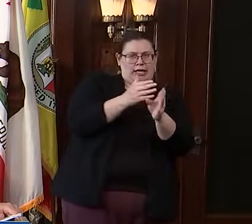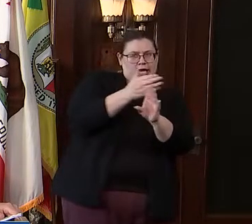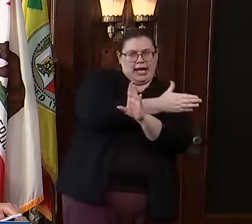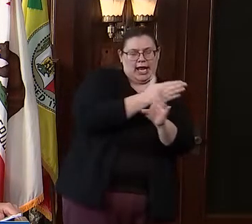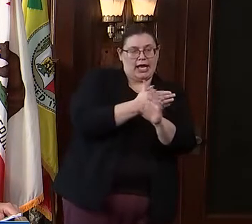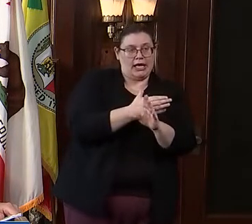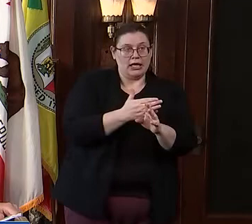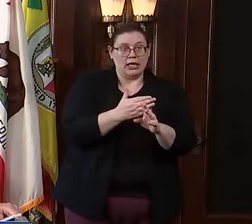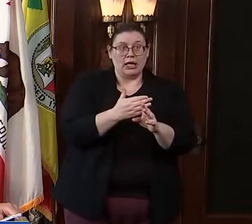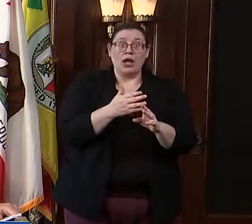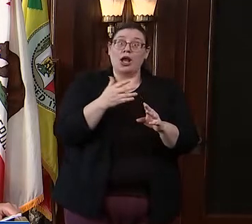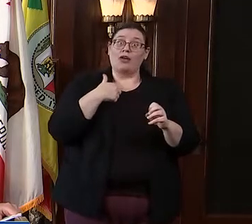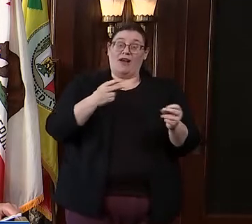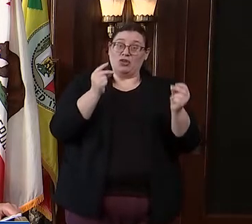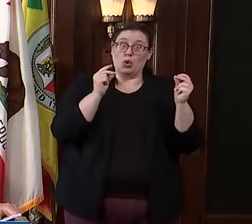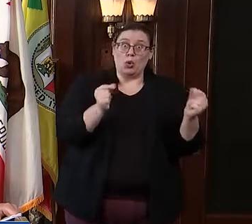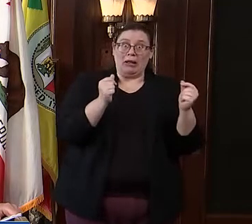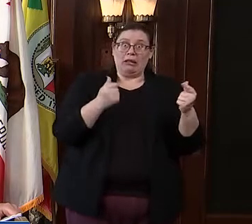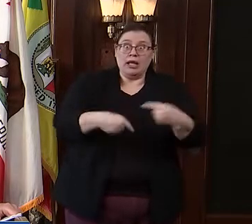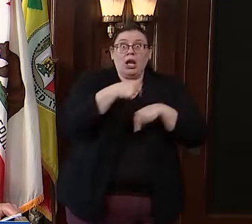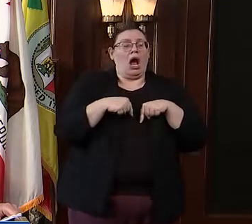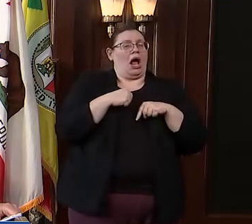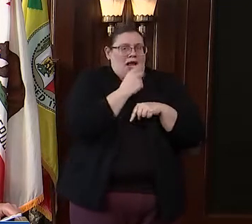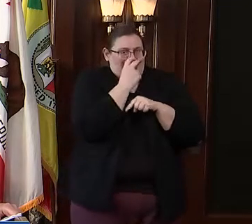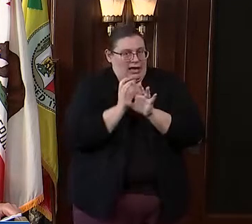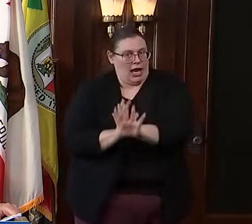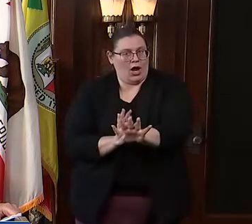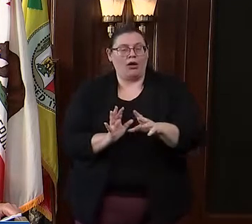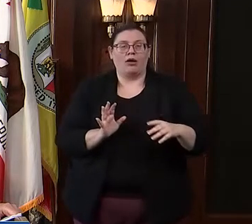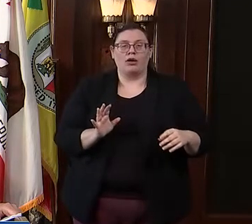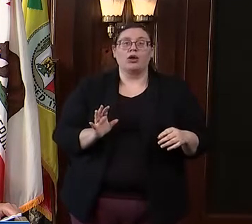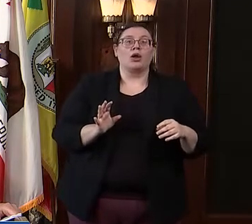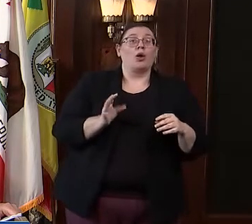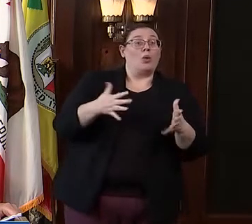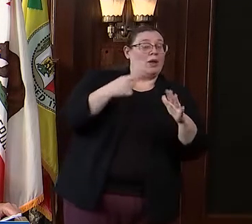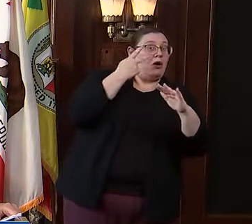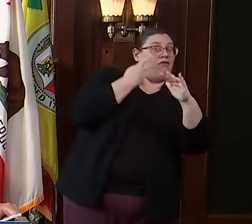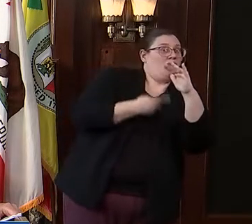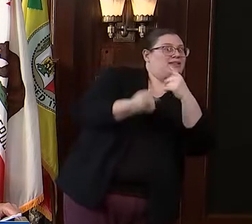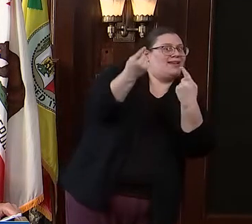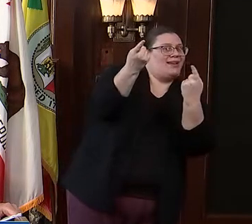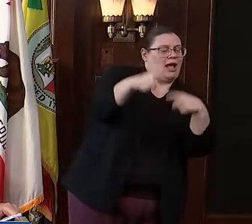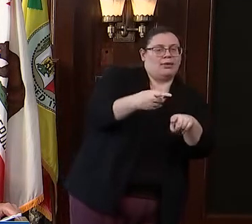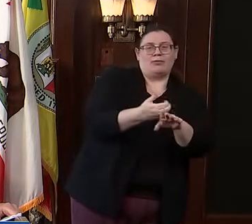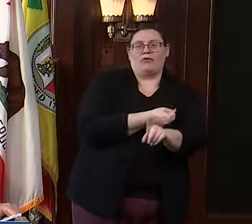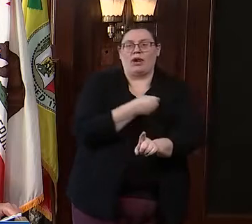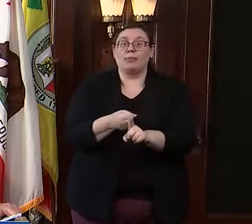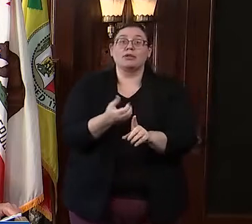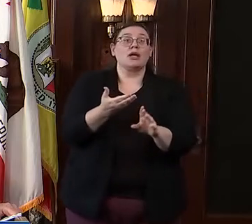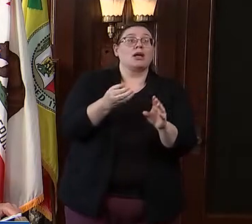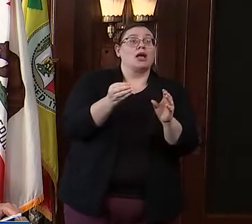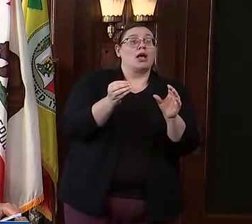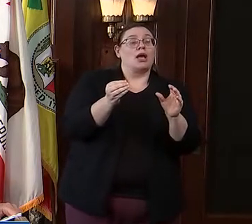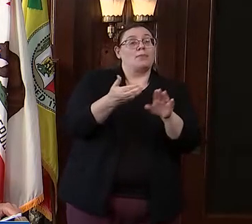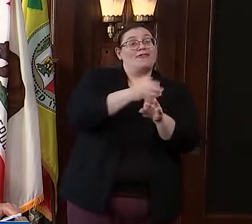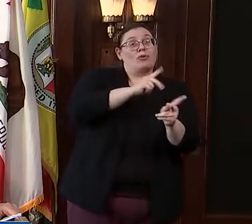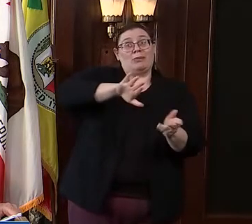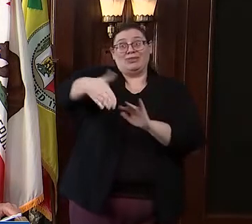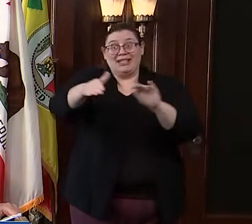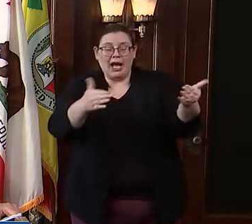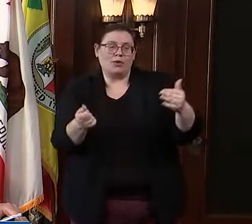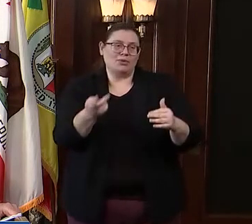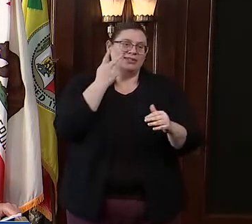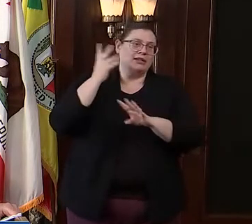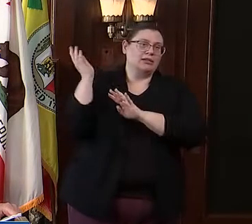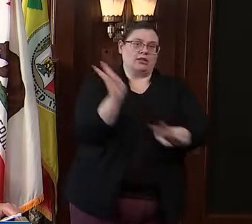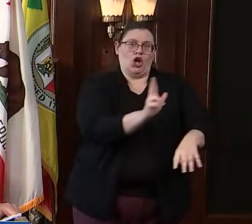have to pull back quickly ever. We'll see this happening before it happens. Long before we see deaths go up, we'll see hospital admissions go up. And before